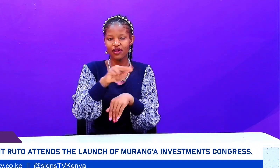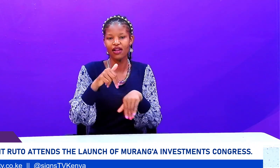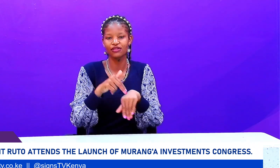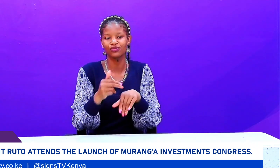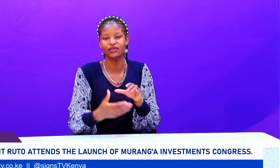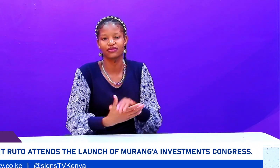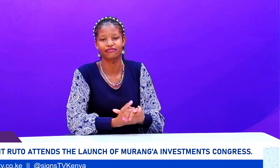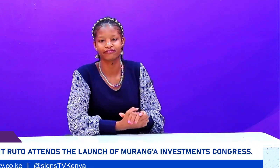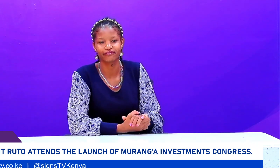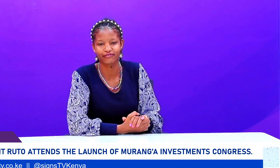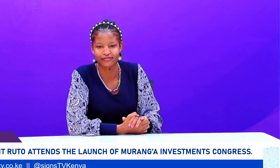nation.